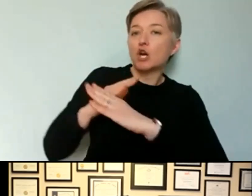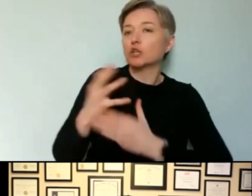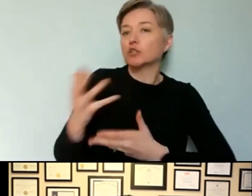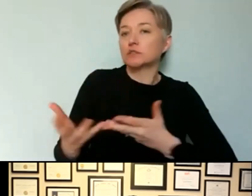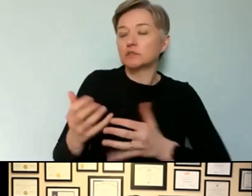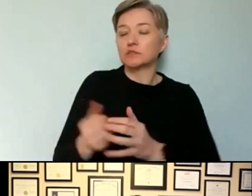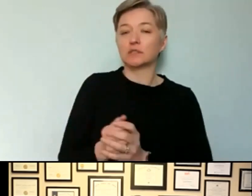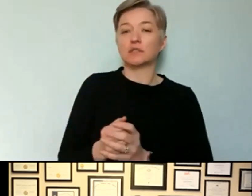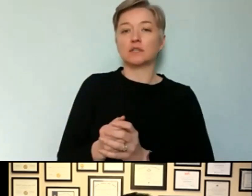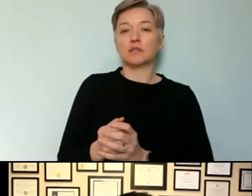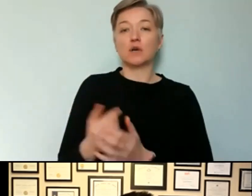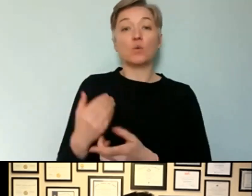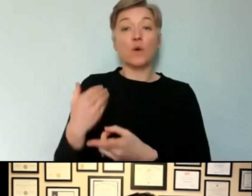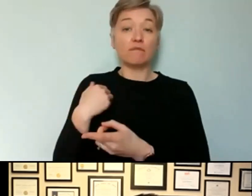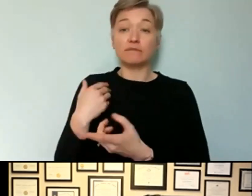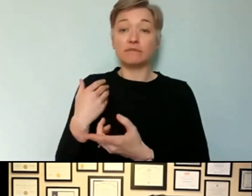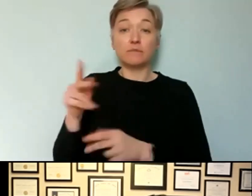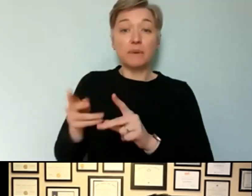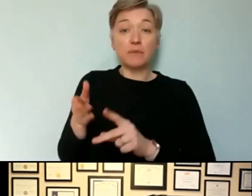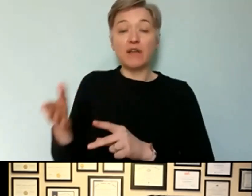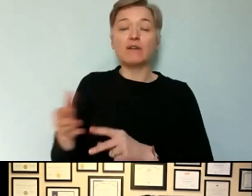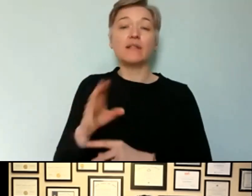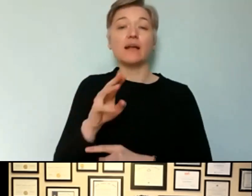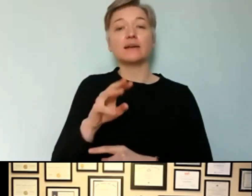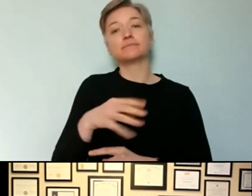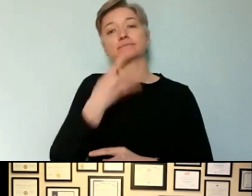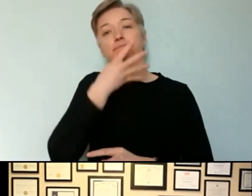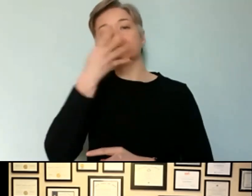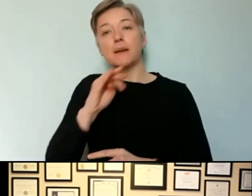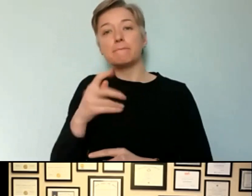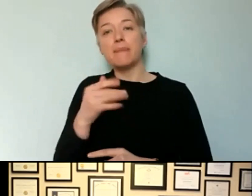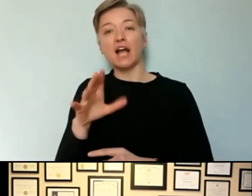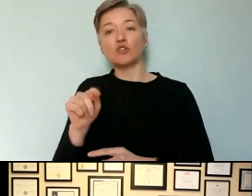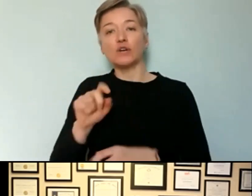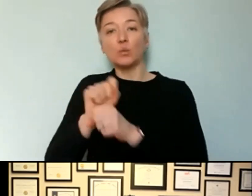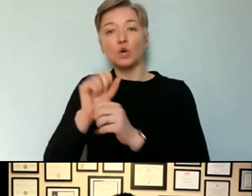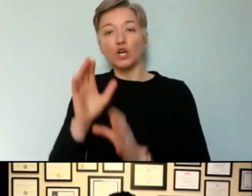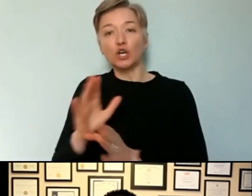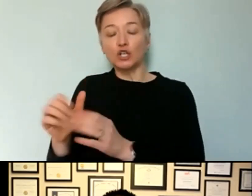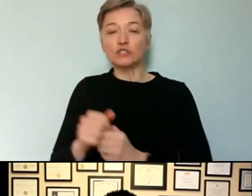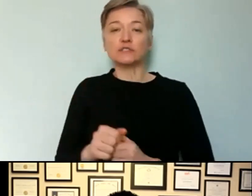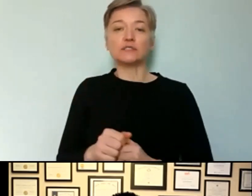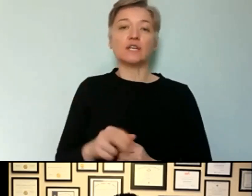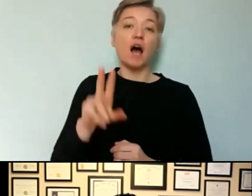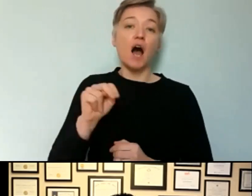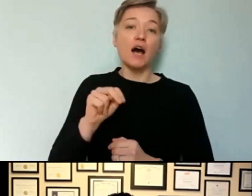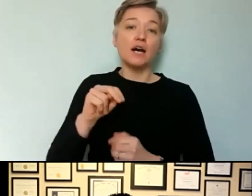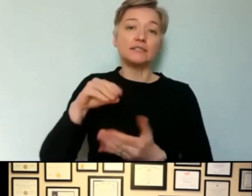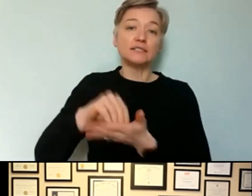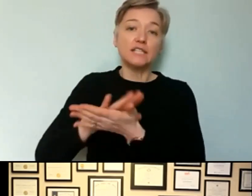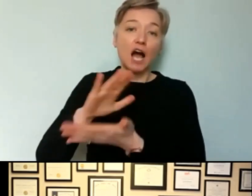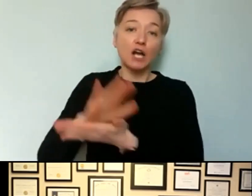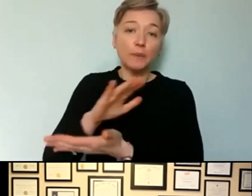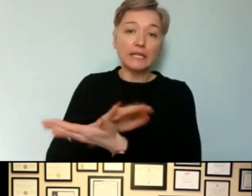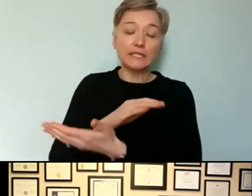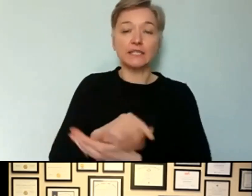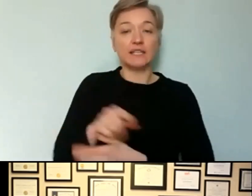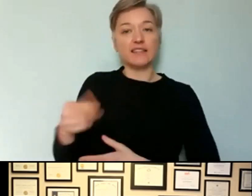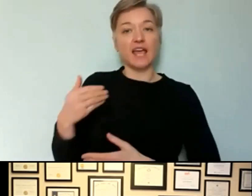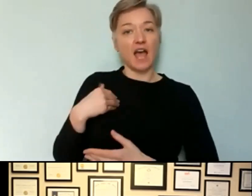rural communities, people, migrant workers, people that are perhaps maybe undocumented, that have some other fears, people of